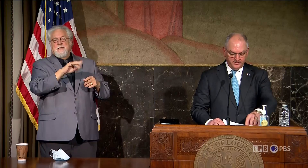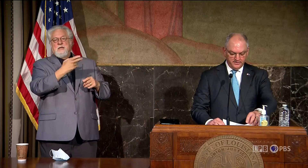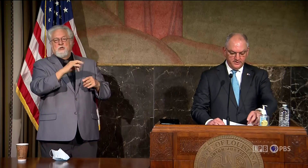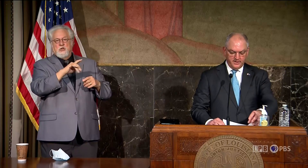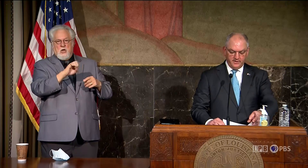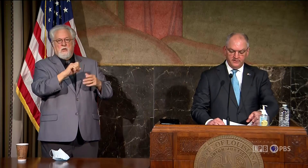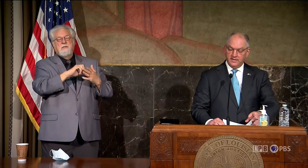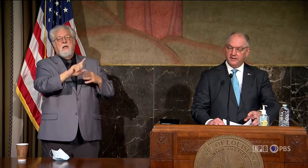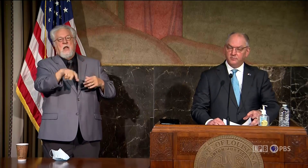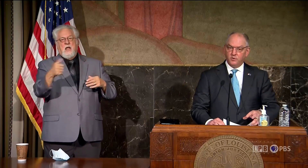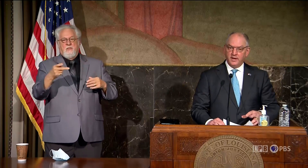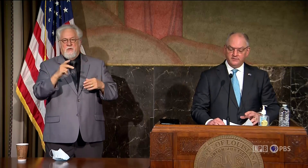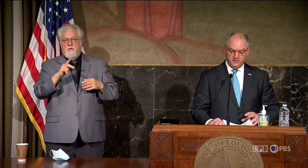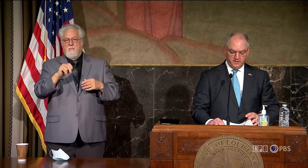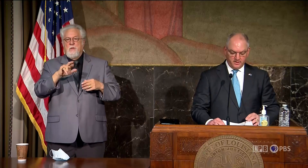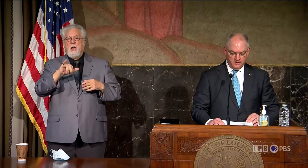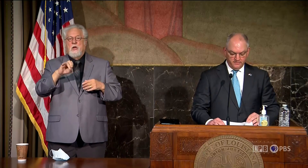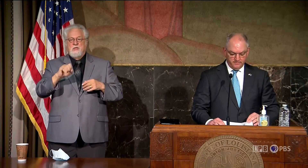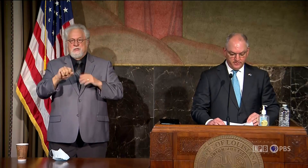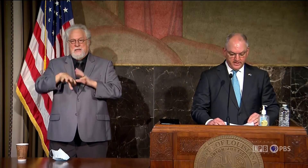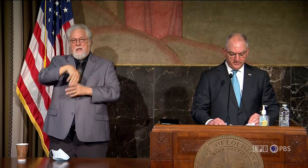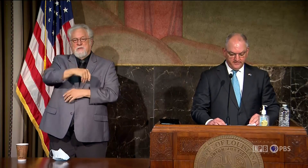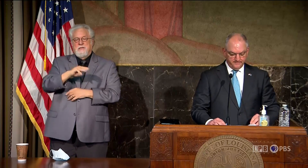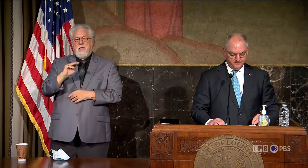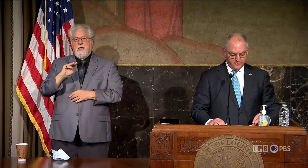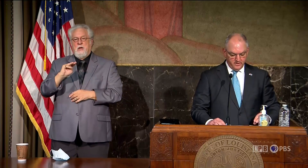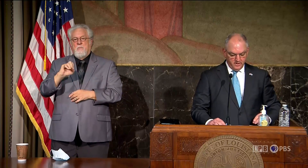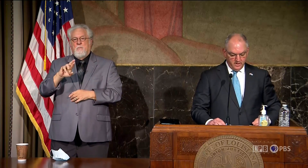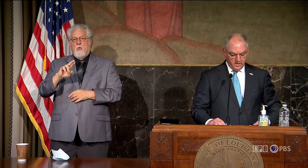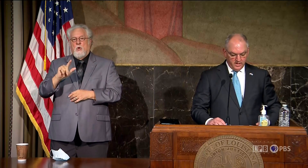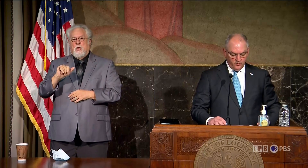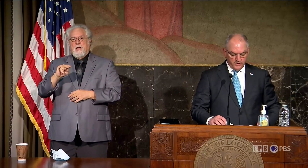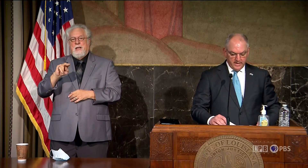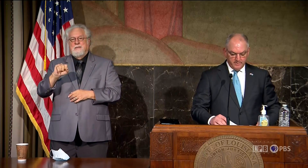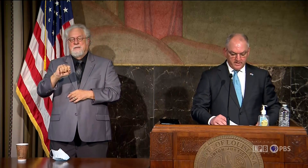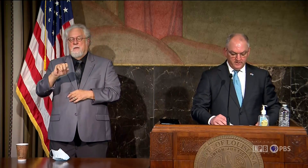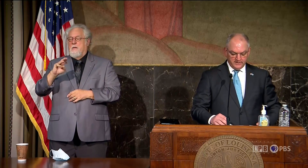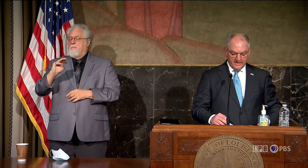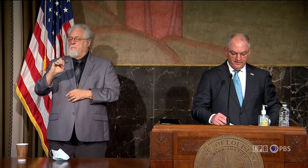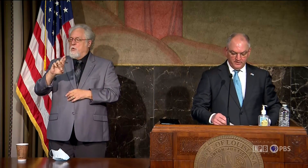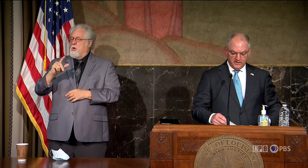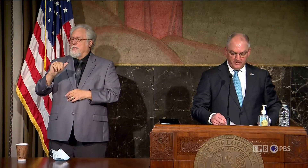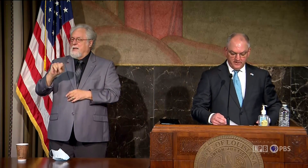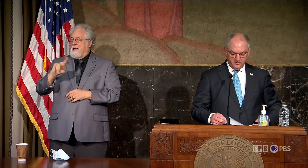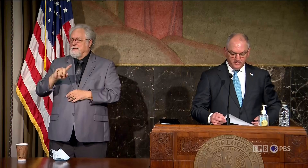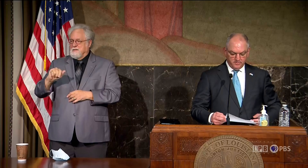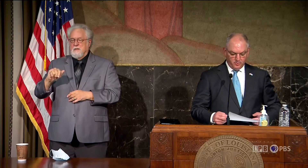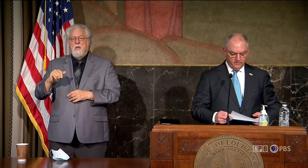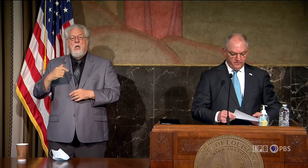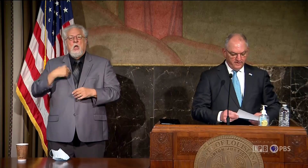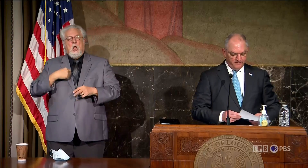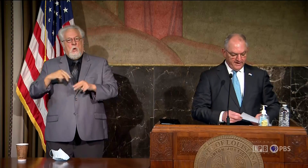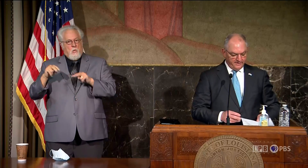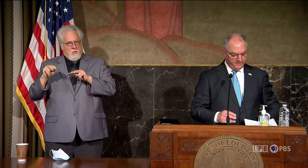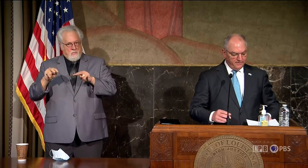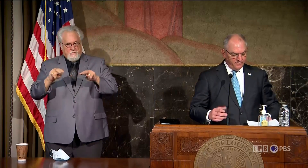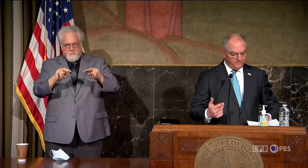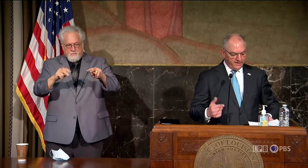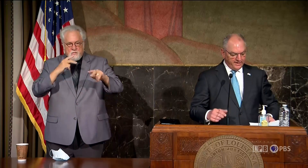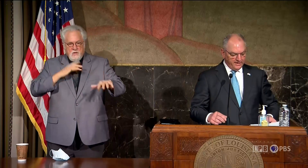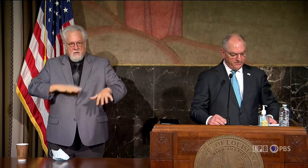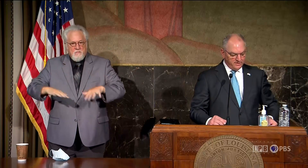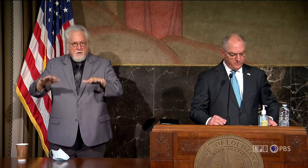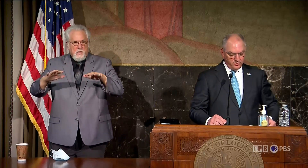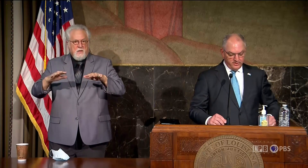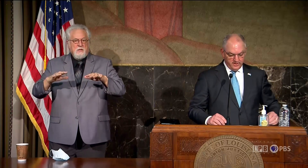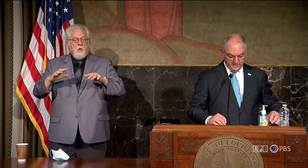among others that are outside the Morganza to the Gulf protection. We're keeping a close eye on those areas, and we'll deploy flood